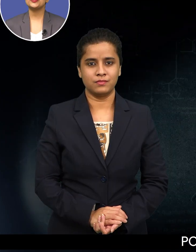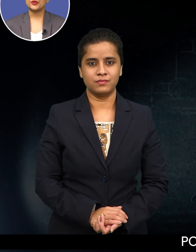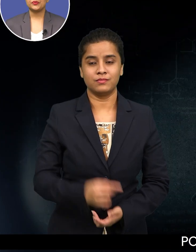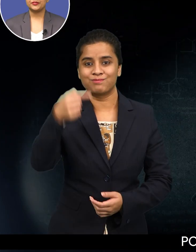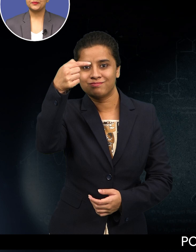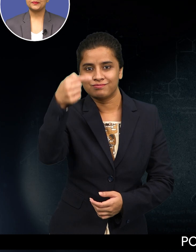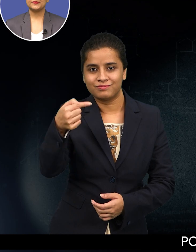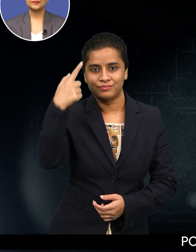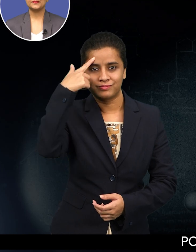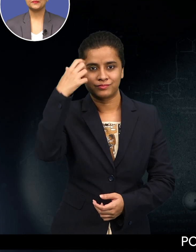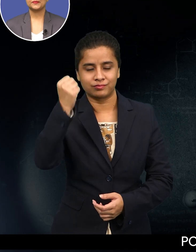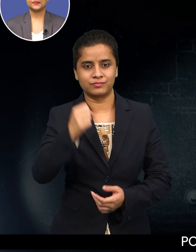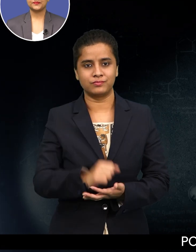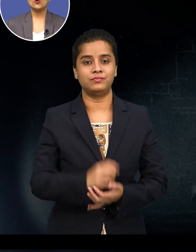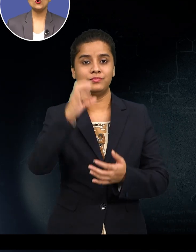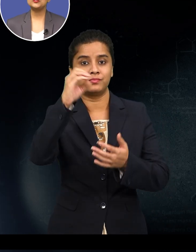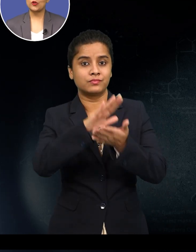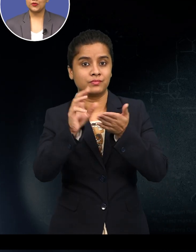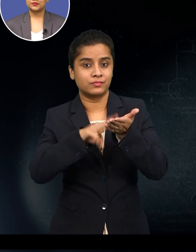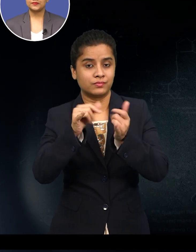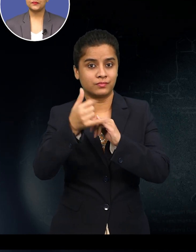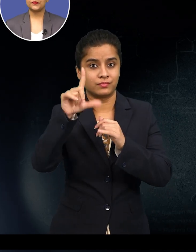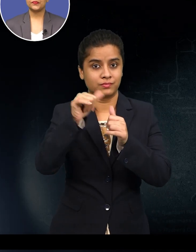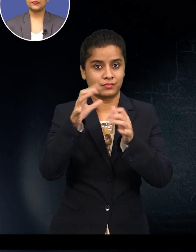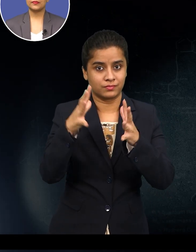Points to remember. Ohm's law.